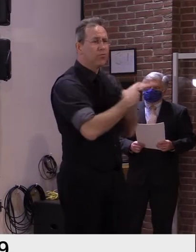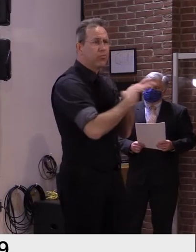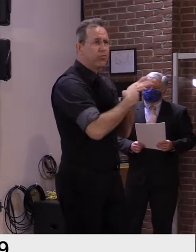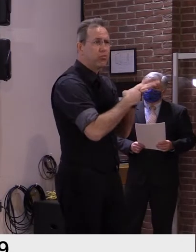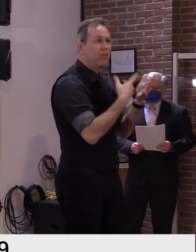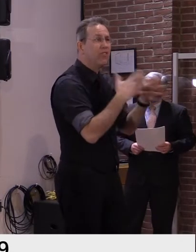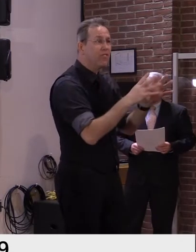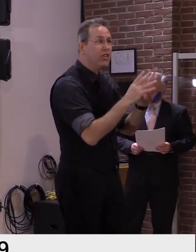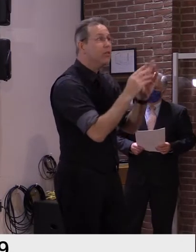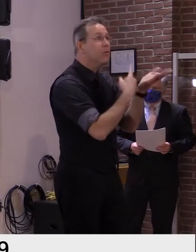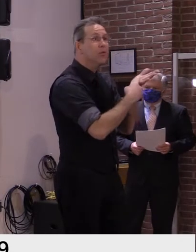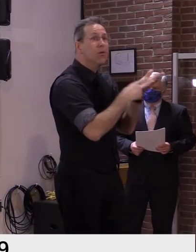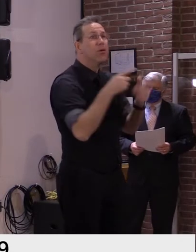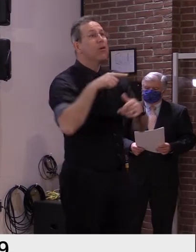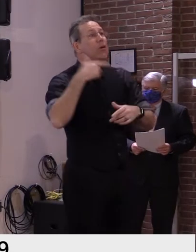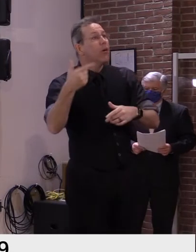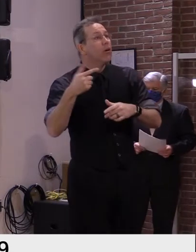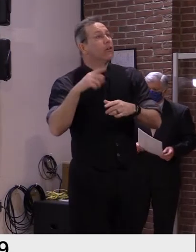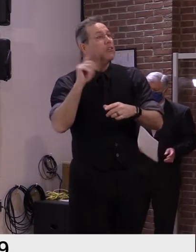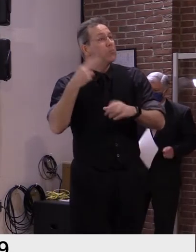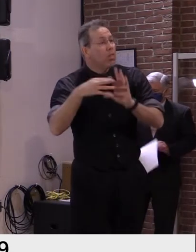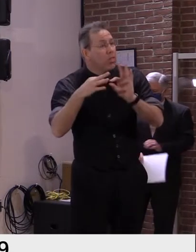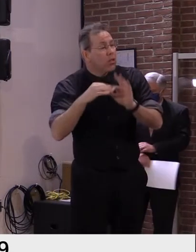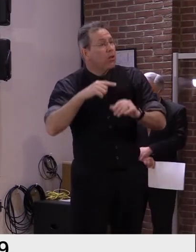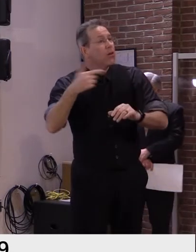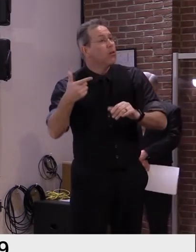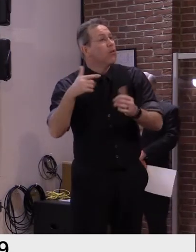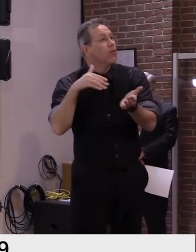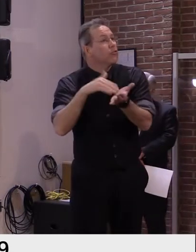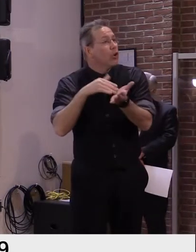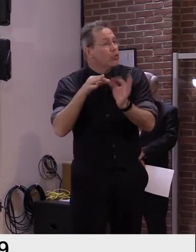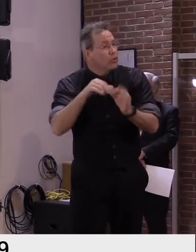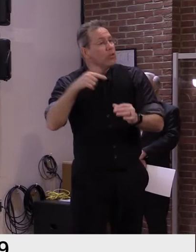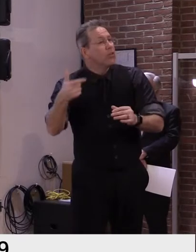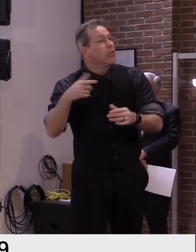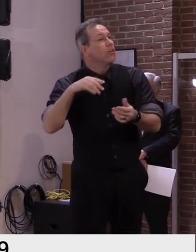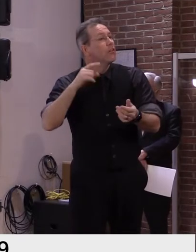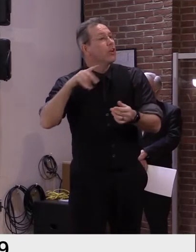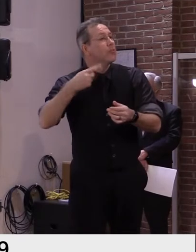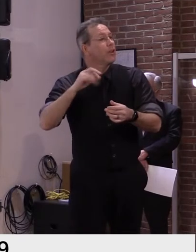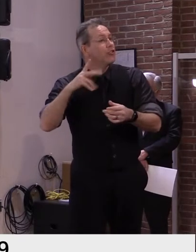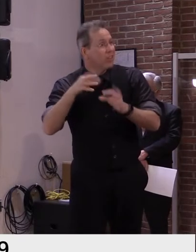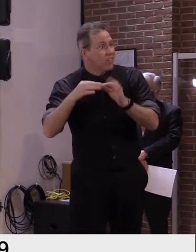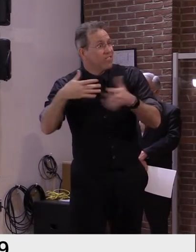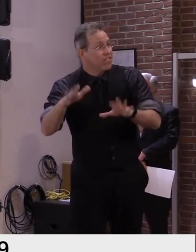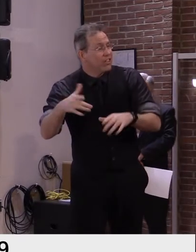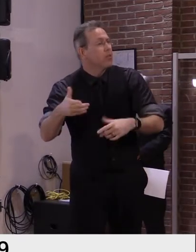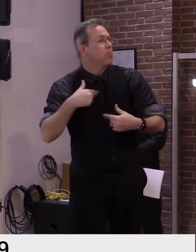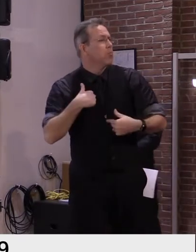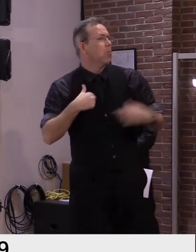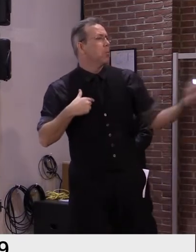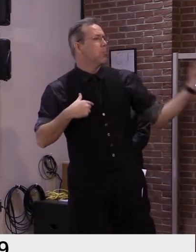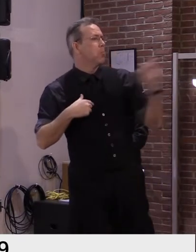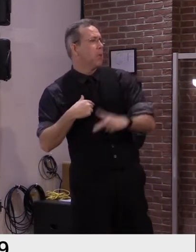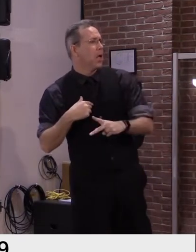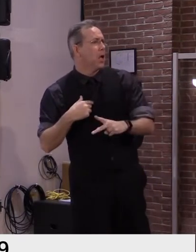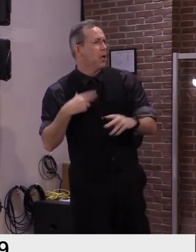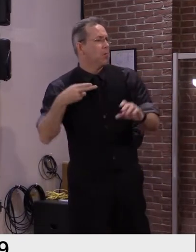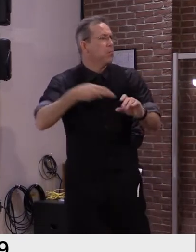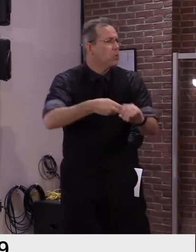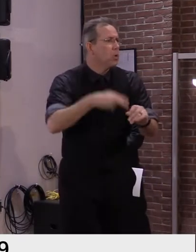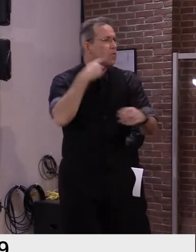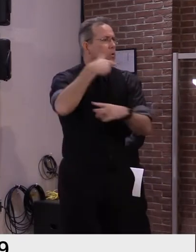from Commissioner Pichek to provide any updates from that call. And with that, I'll turn it over to Secretary Smith go